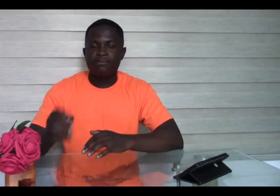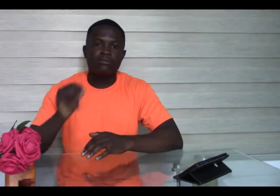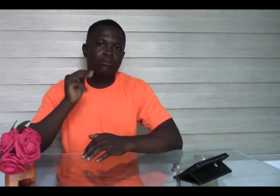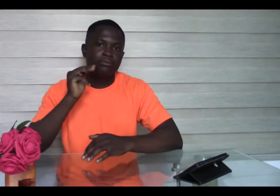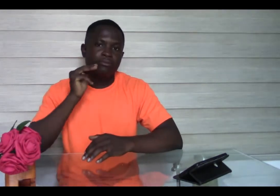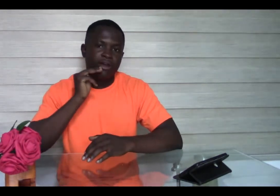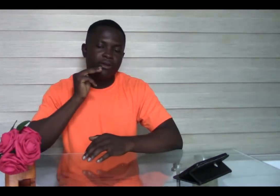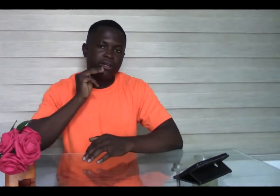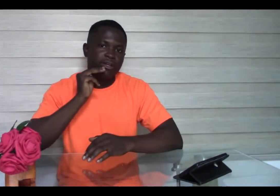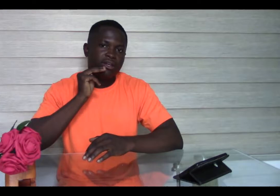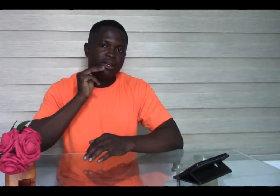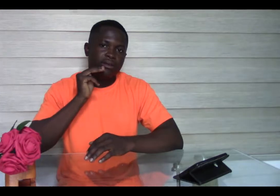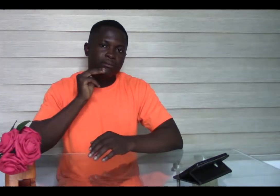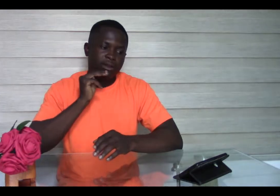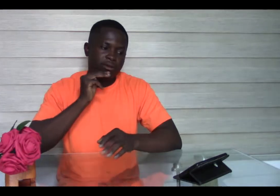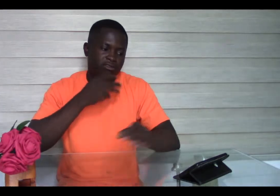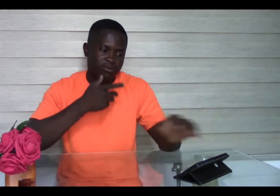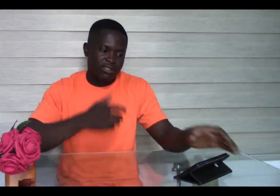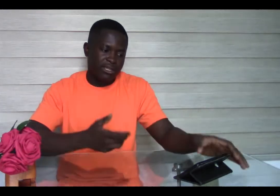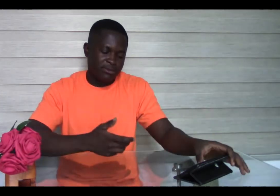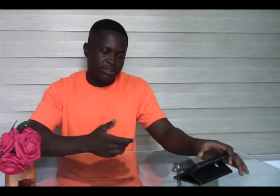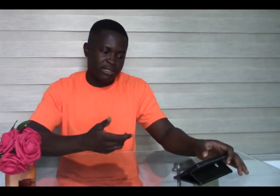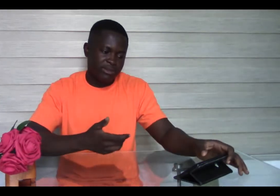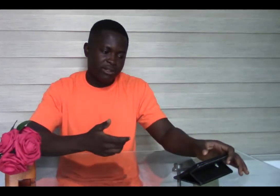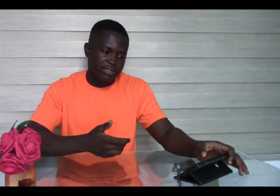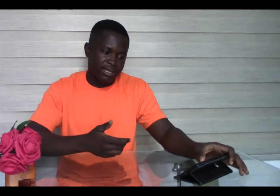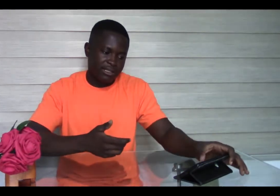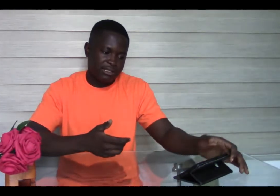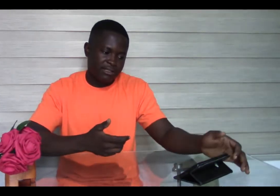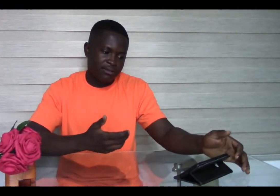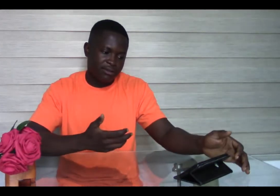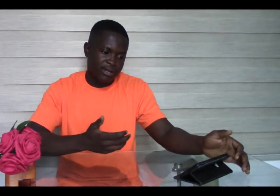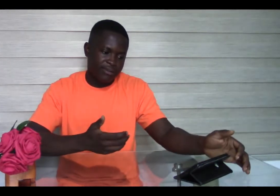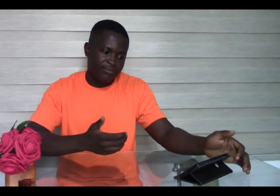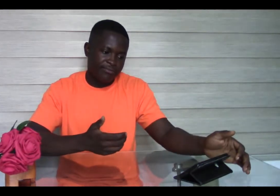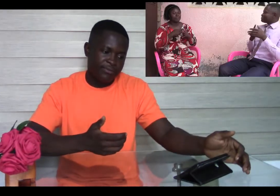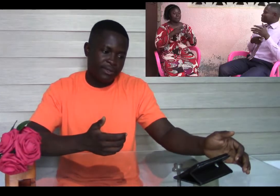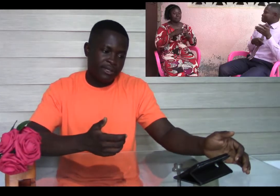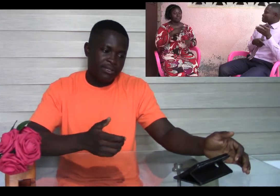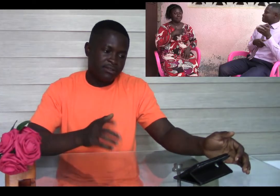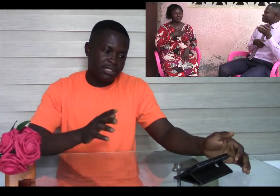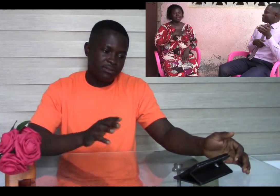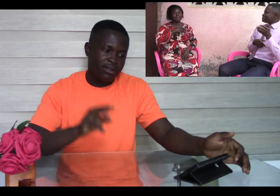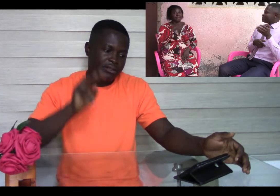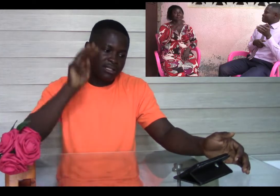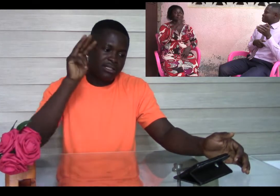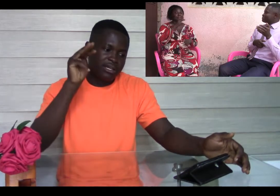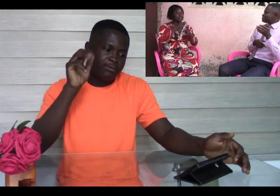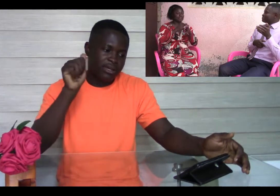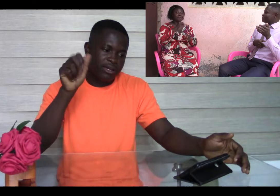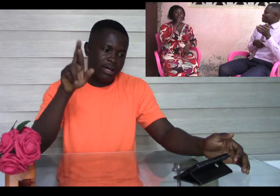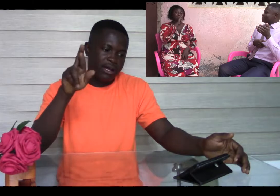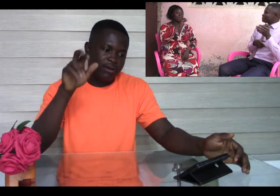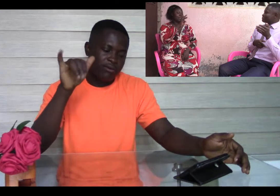So Mary was her name. So she spelled it, alright? So she spelled it